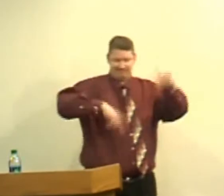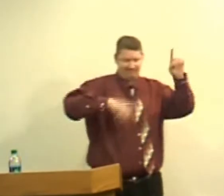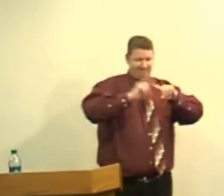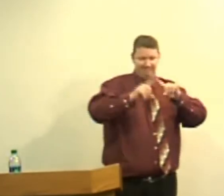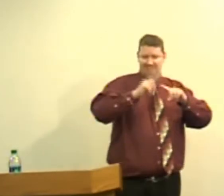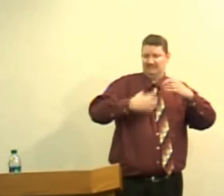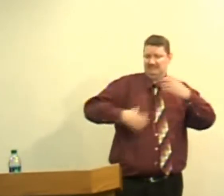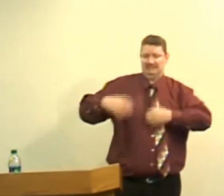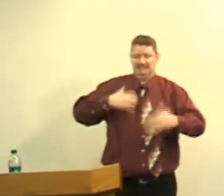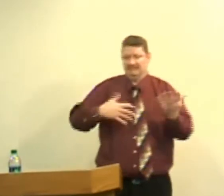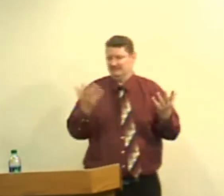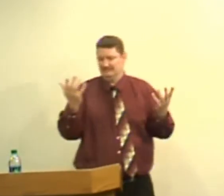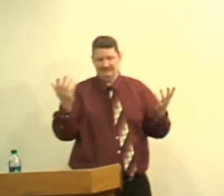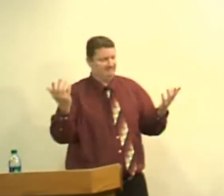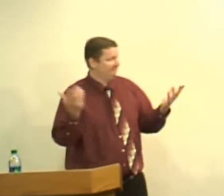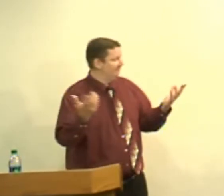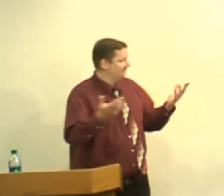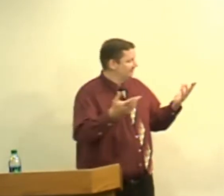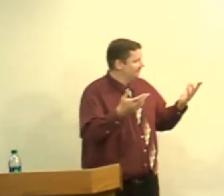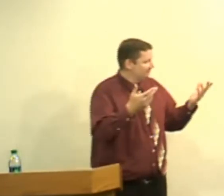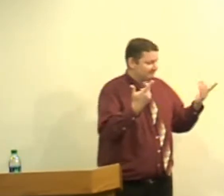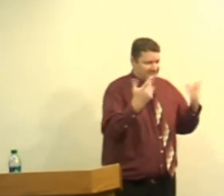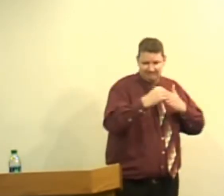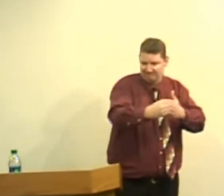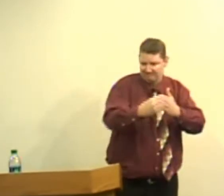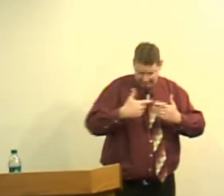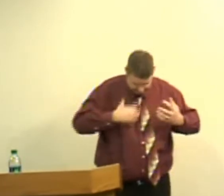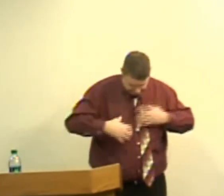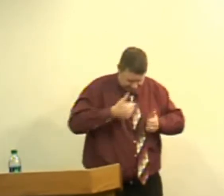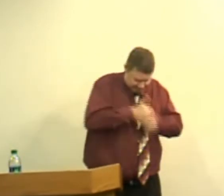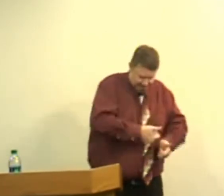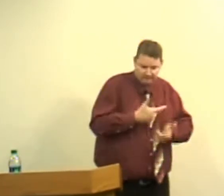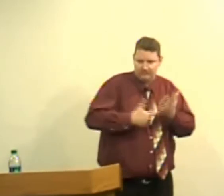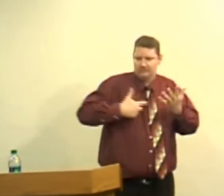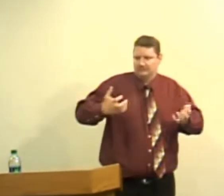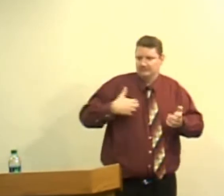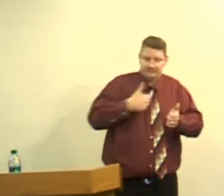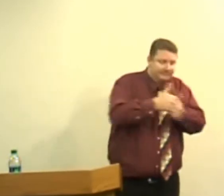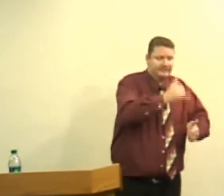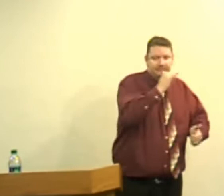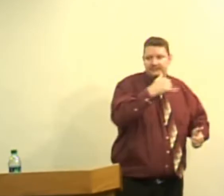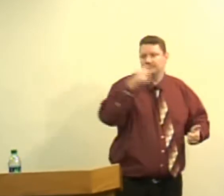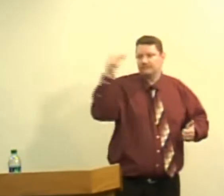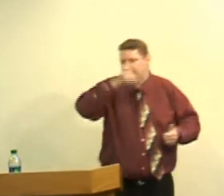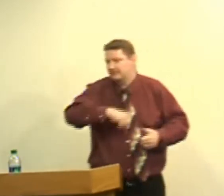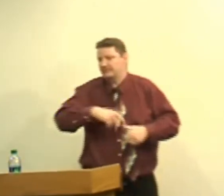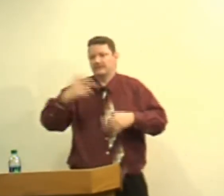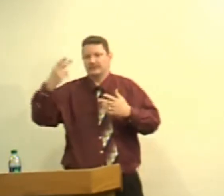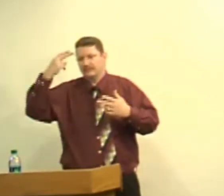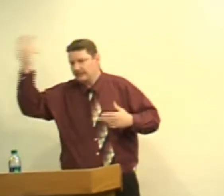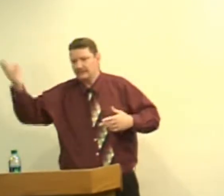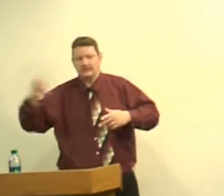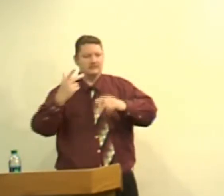And people who have their own impulses, their own passions. And they are led by themselves. You know, people who